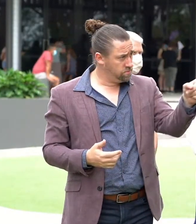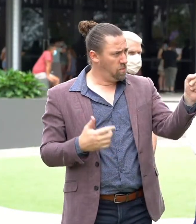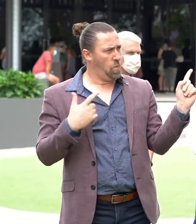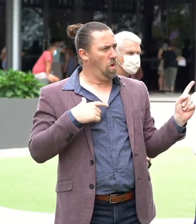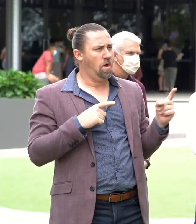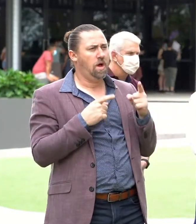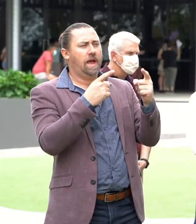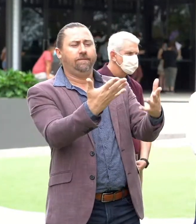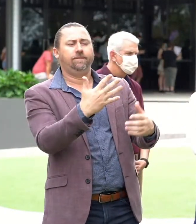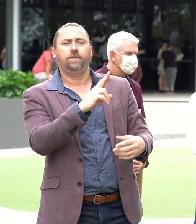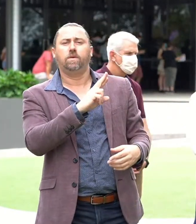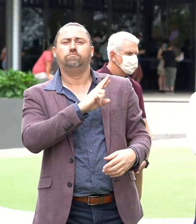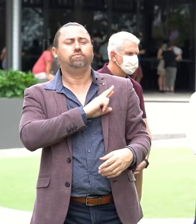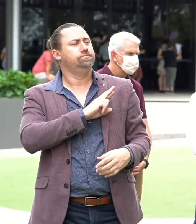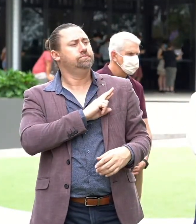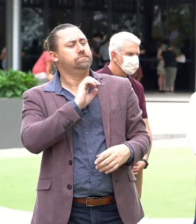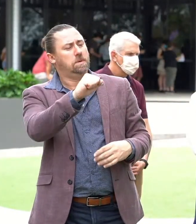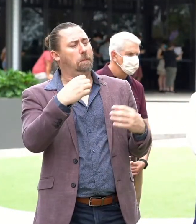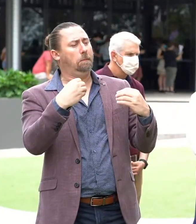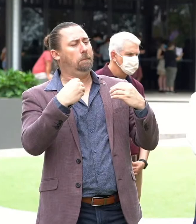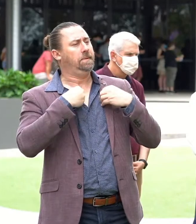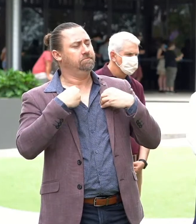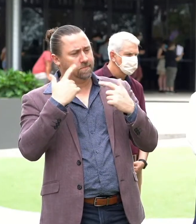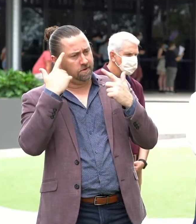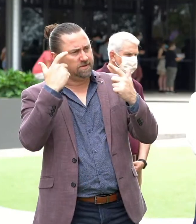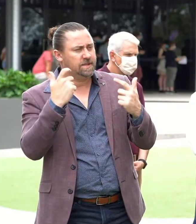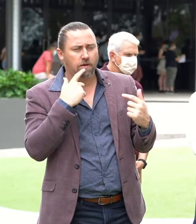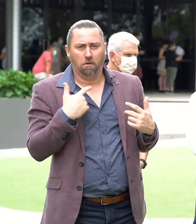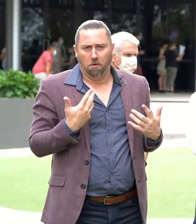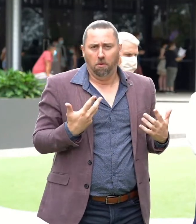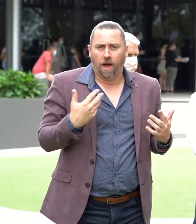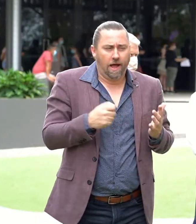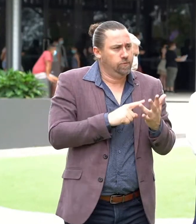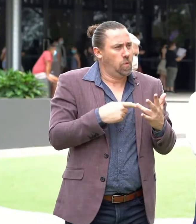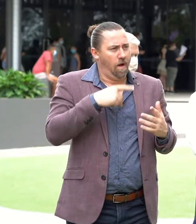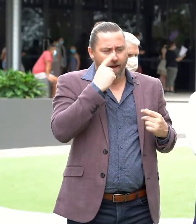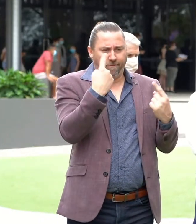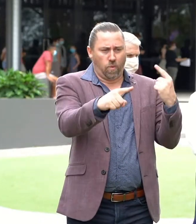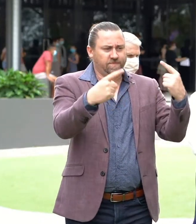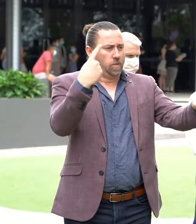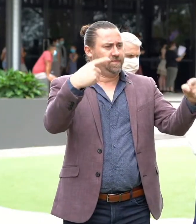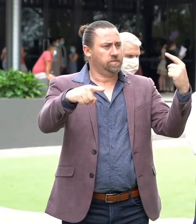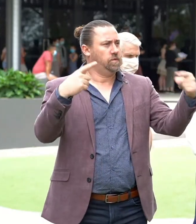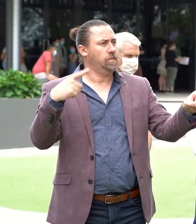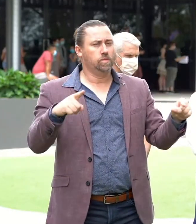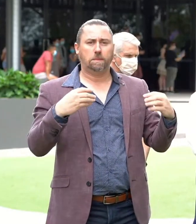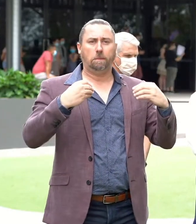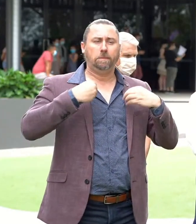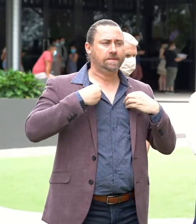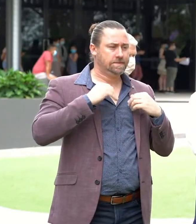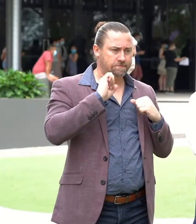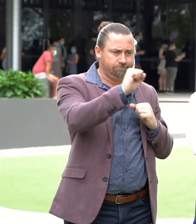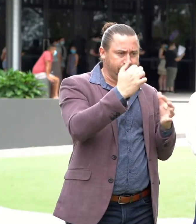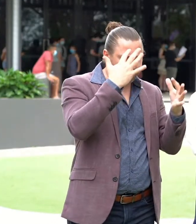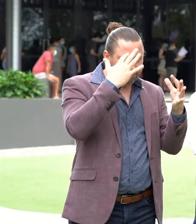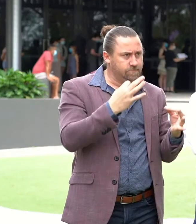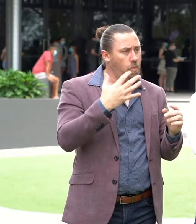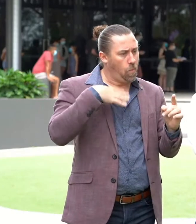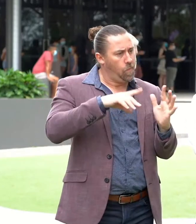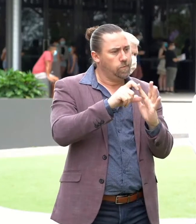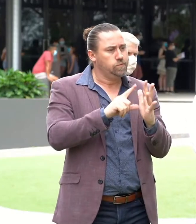businesses? I think that the restrictions are in so that we can obviously make sure that the whole of the areas are